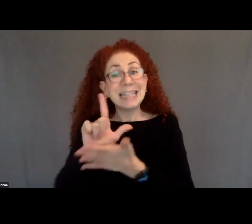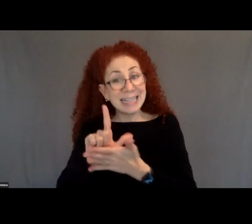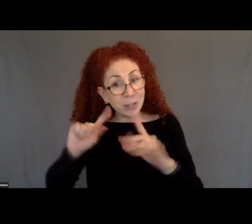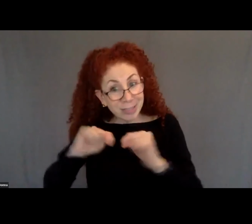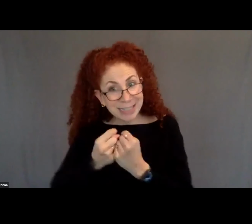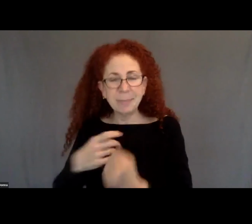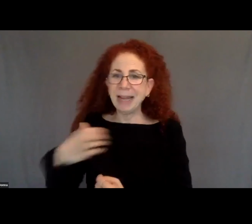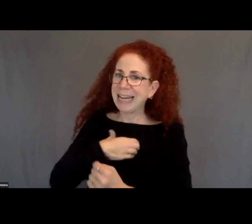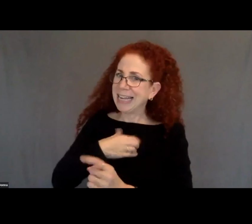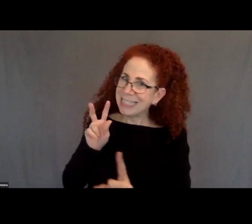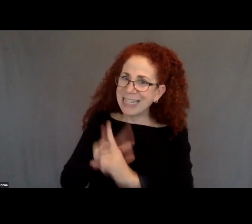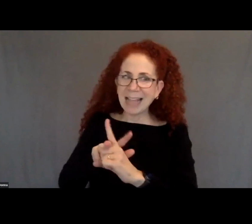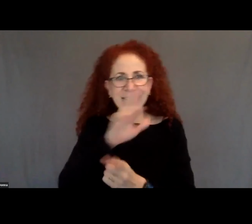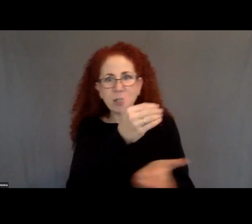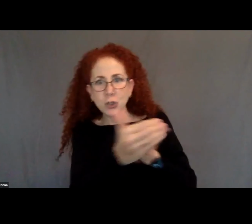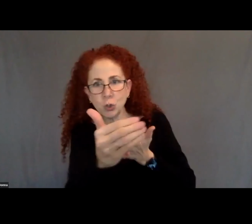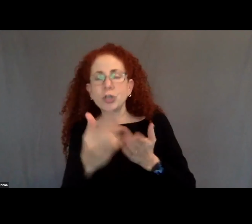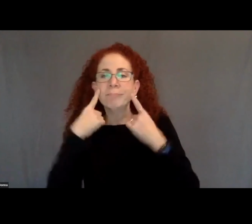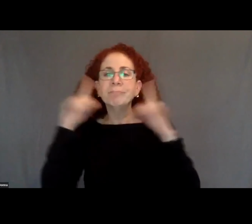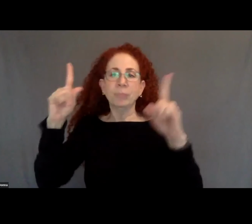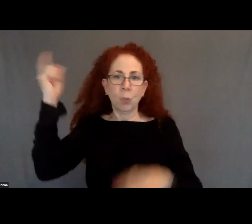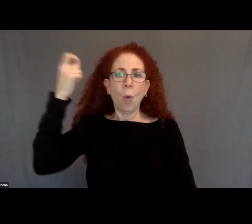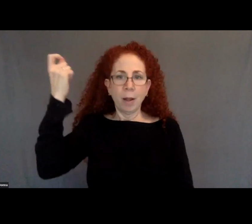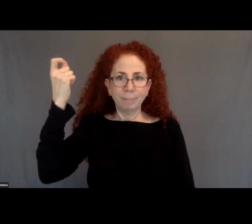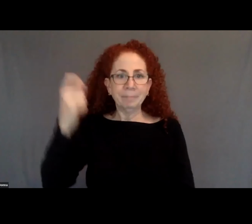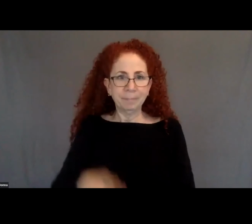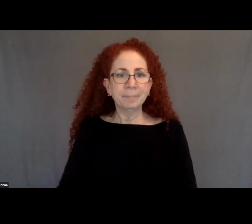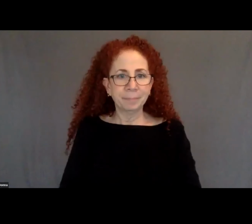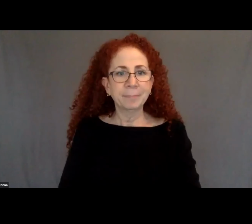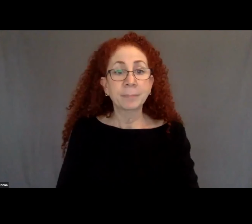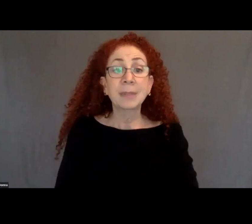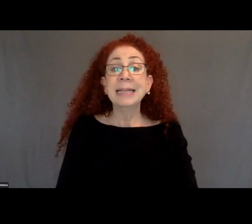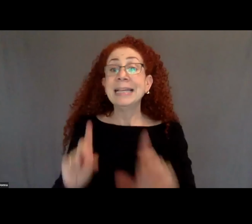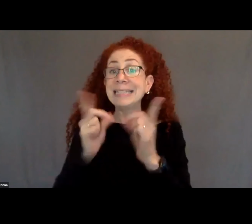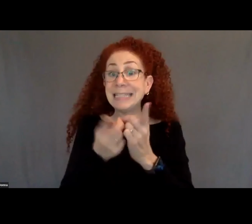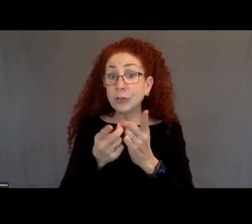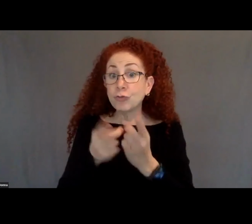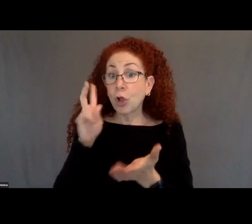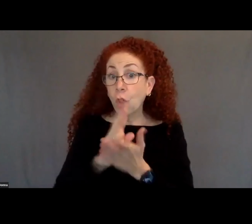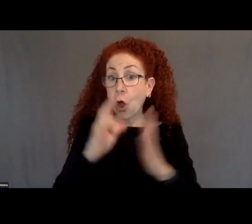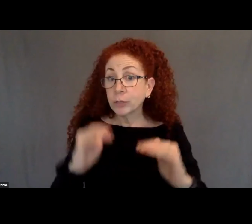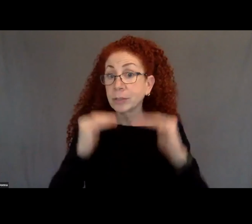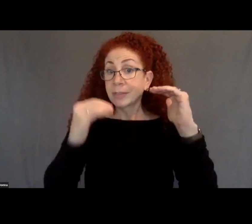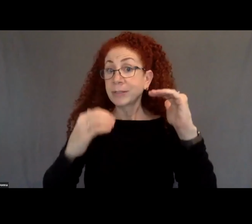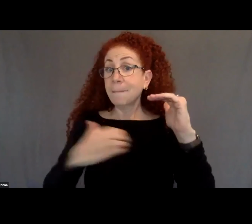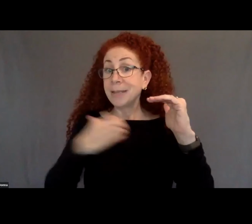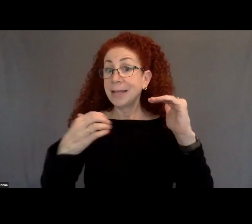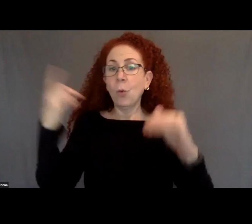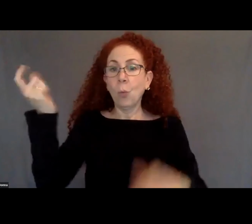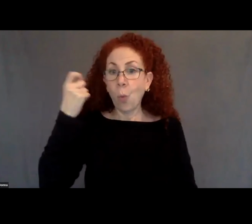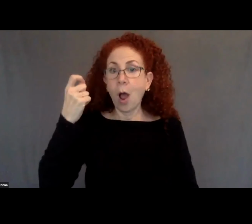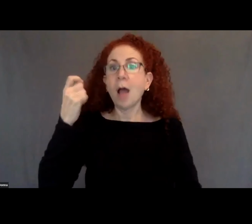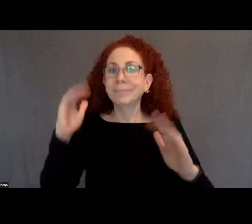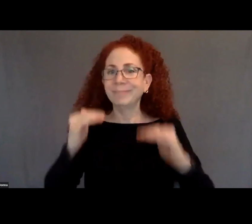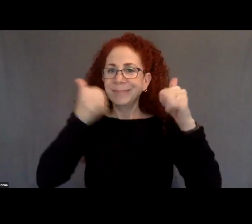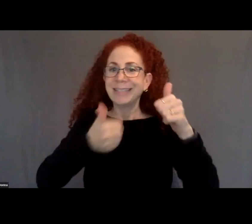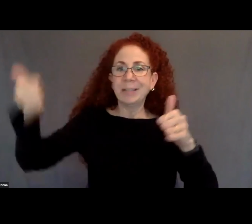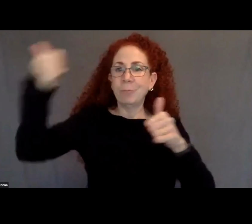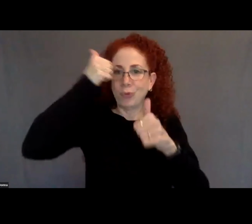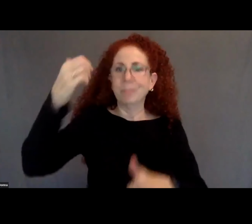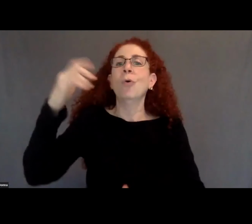this exclusion, and eventually they prevailed. They lost at the district court level, but won on appeal, and they won again before the Supreme